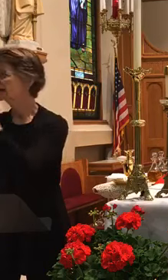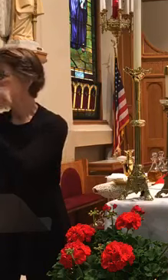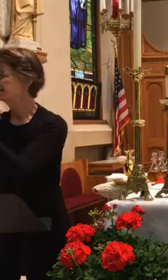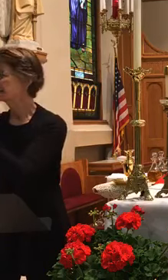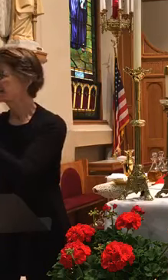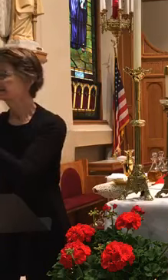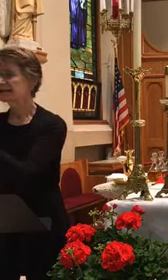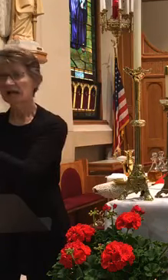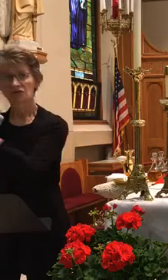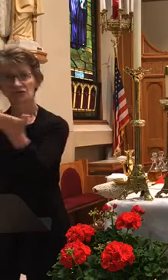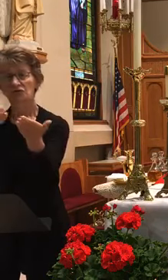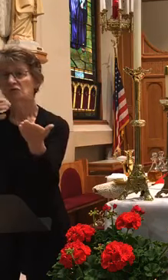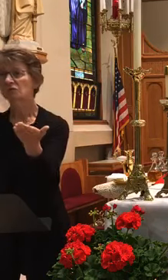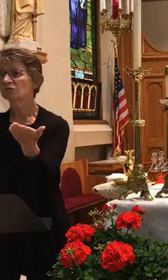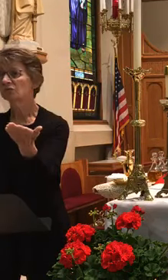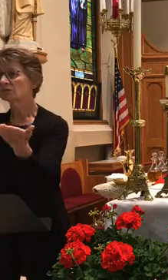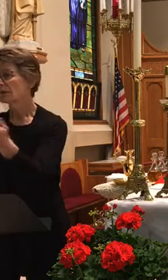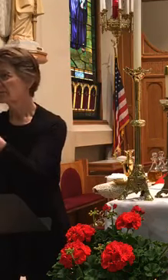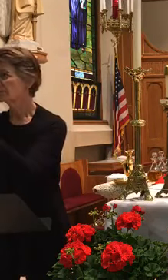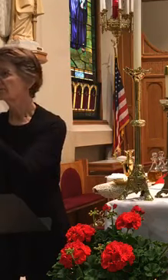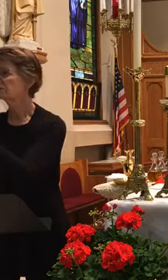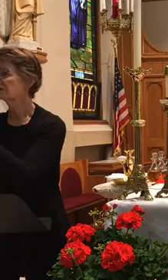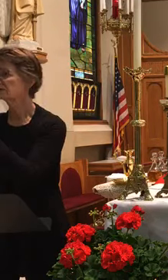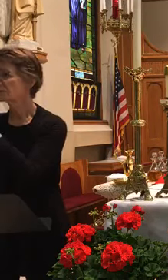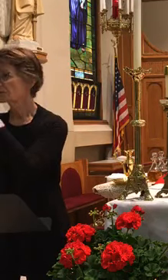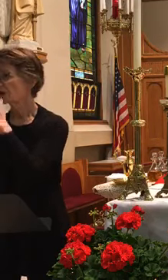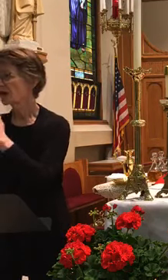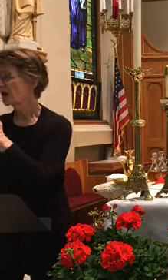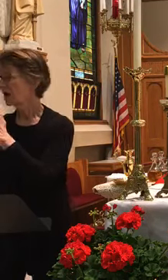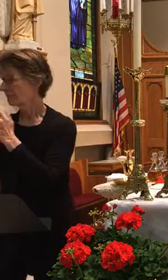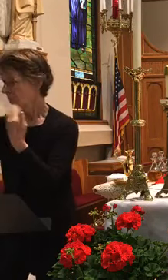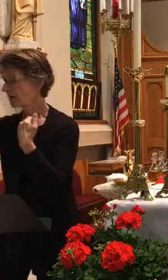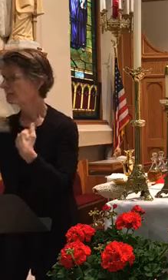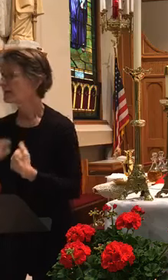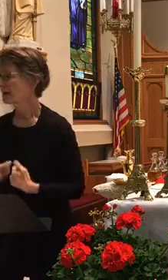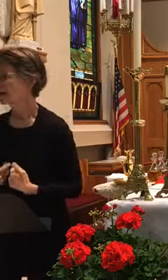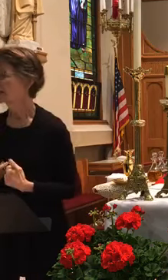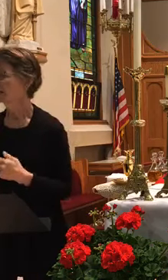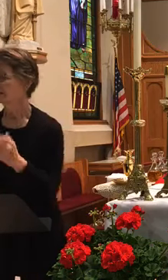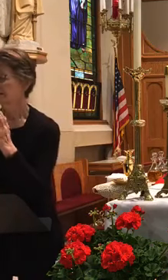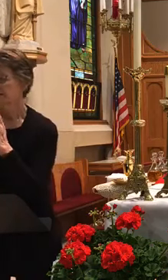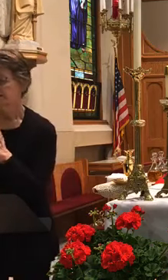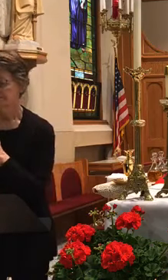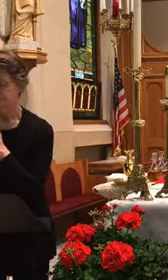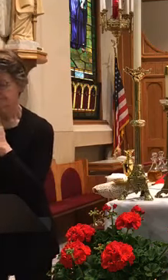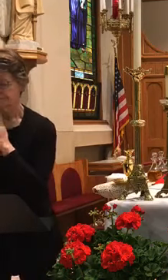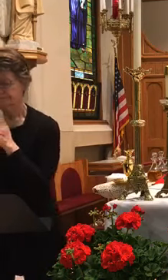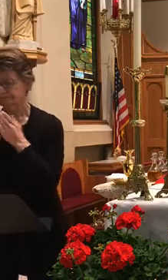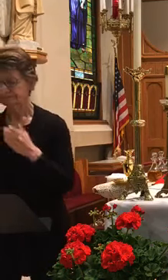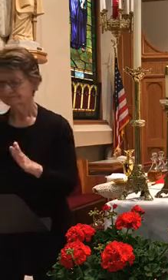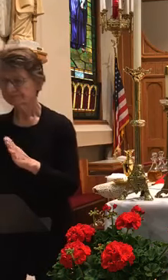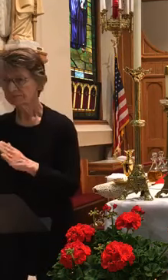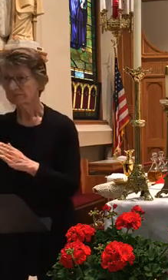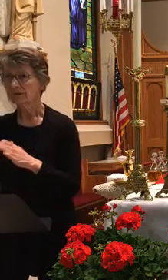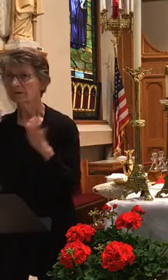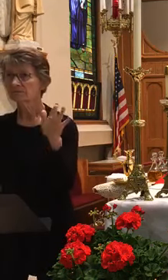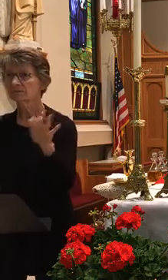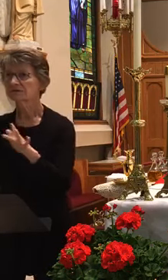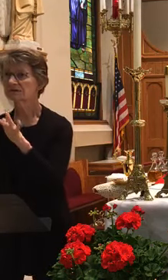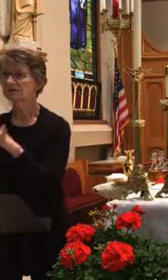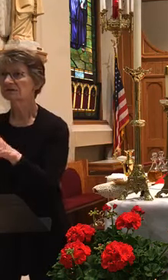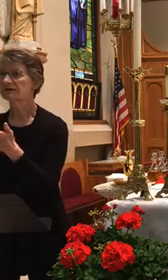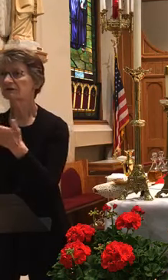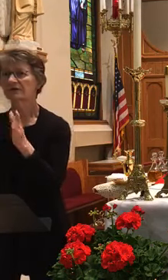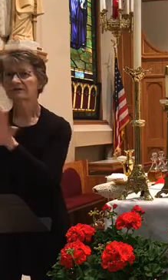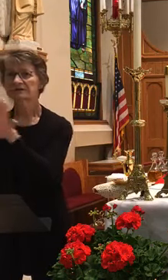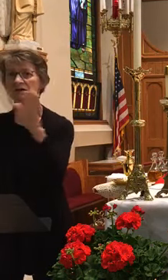and to you, my brothers and sisters, to pray for me to the Lord our God. May Almighty God have mercy on